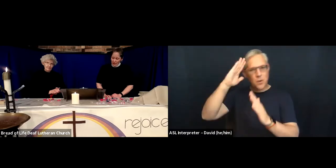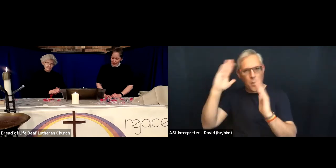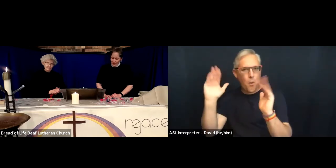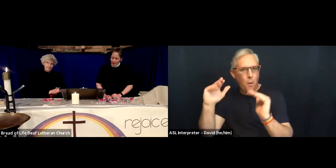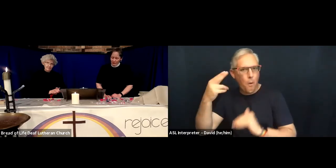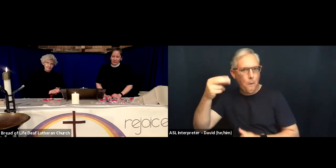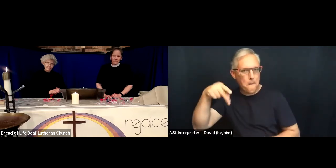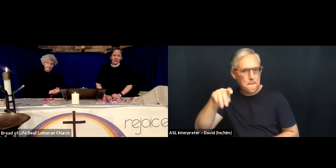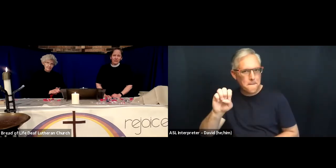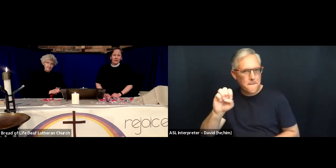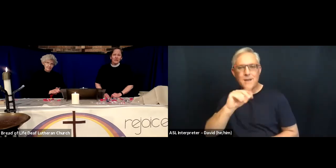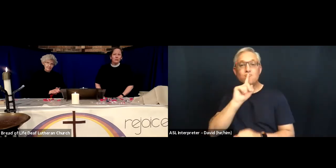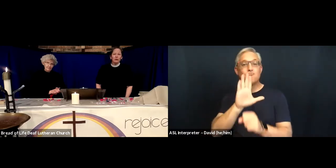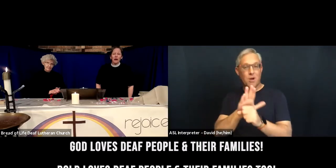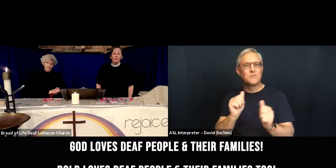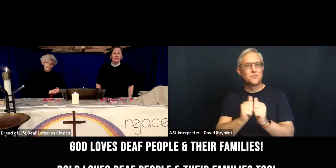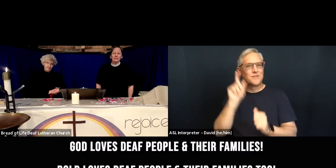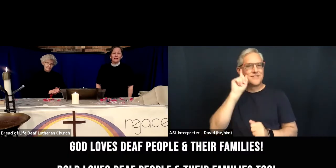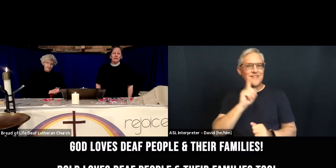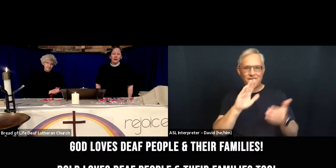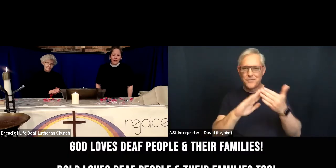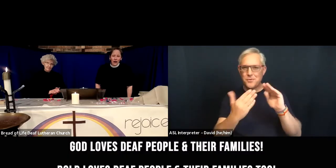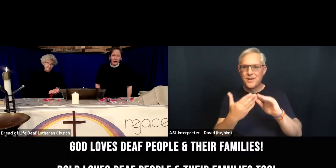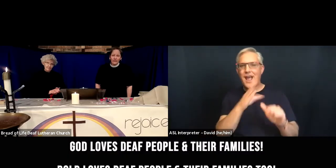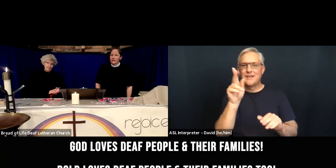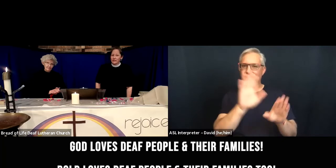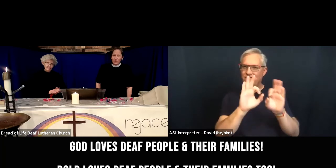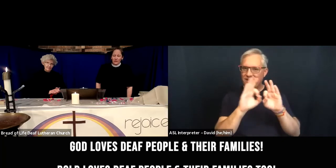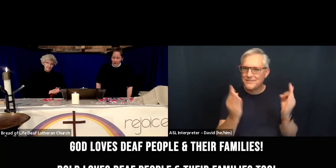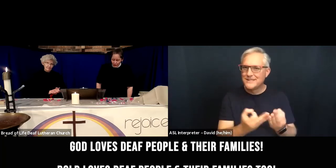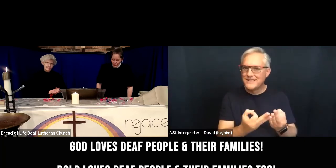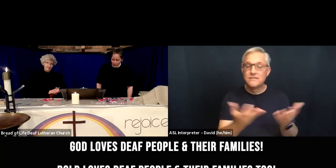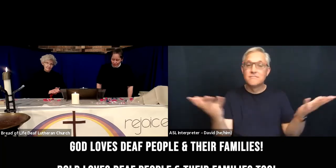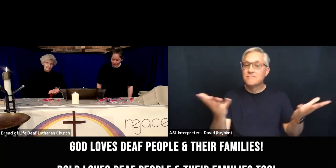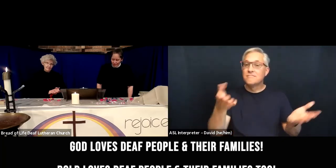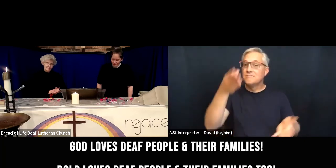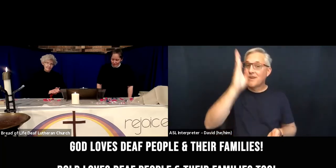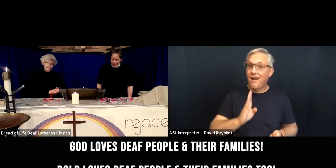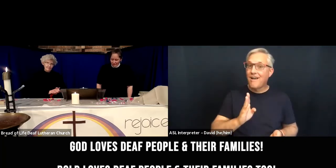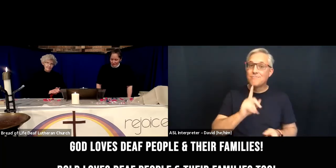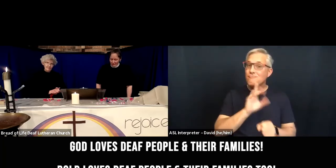loved ones. The promise that God loves.